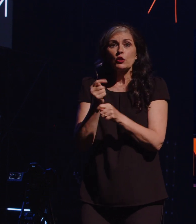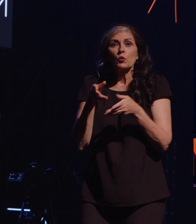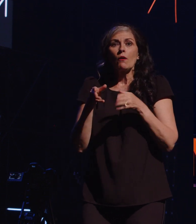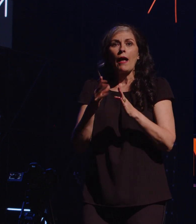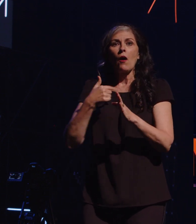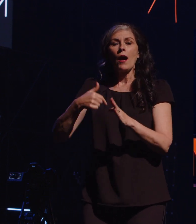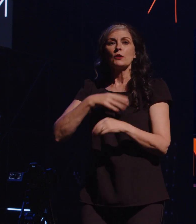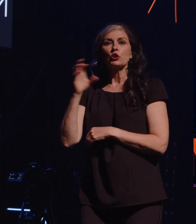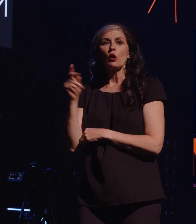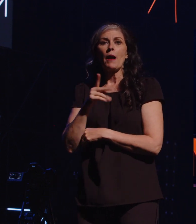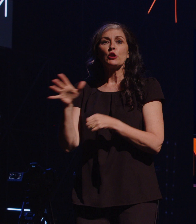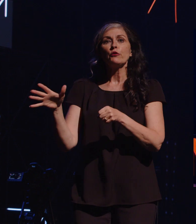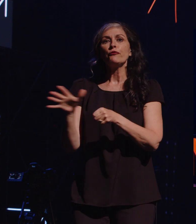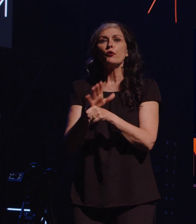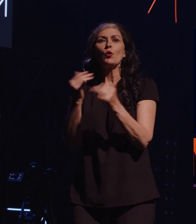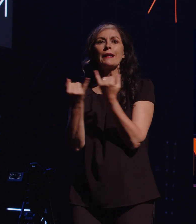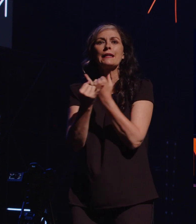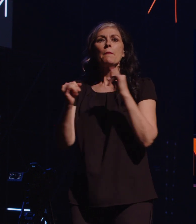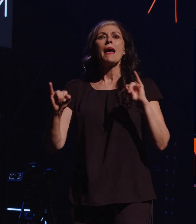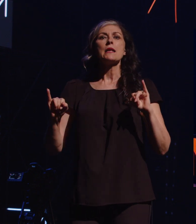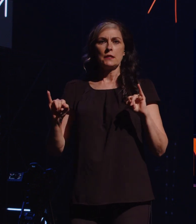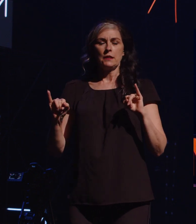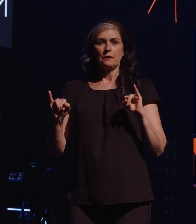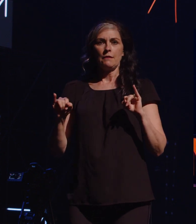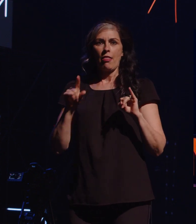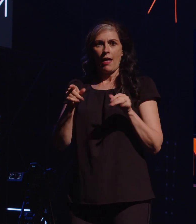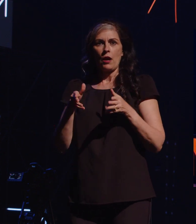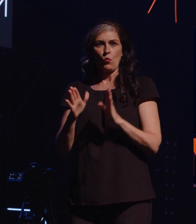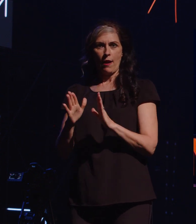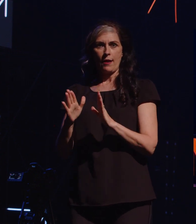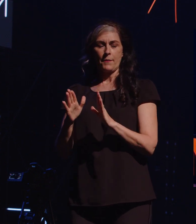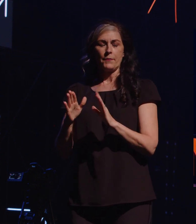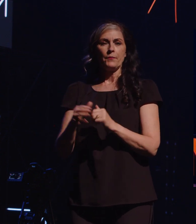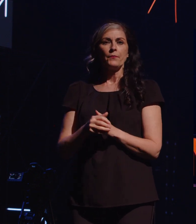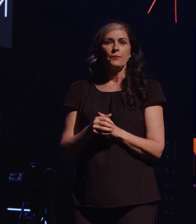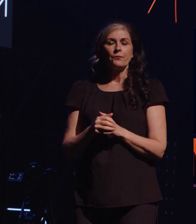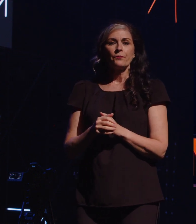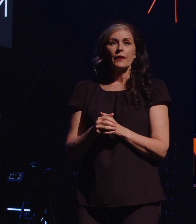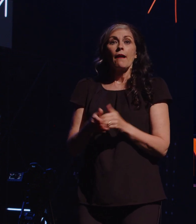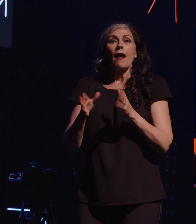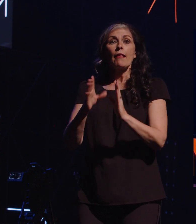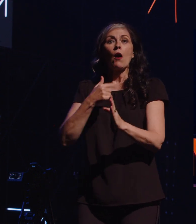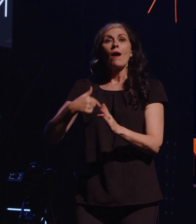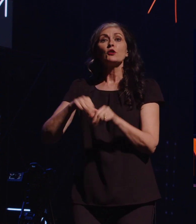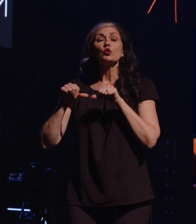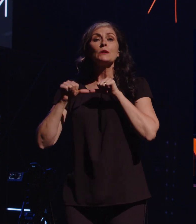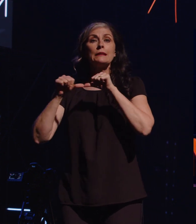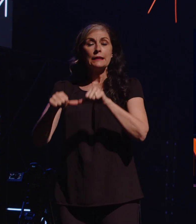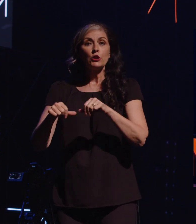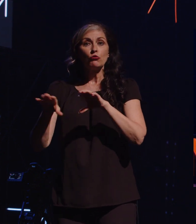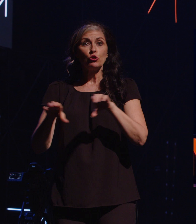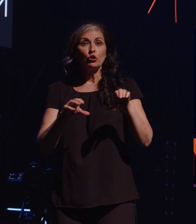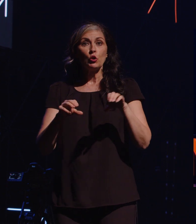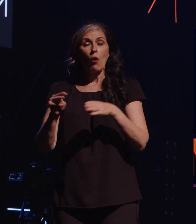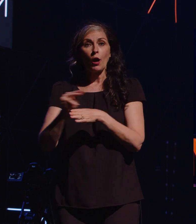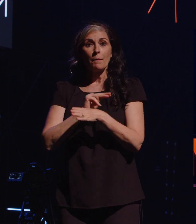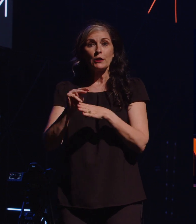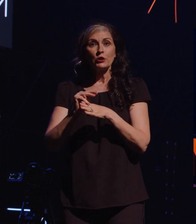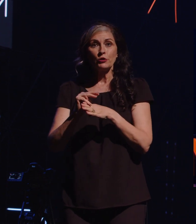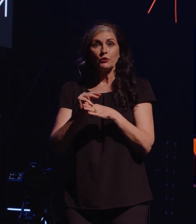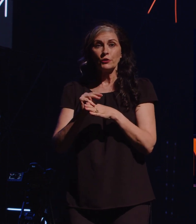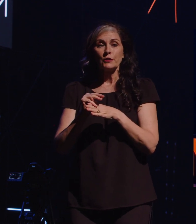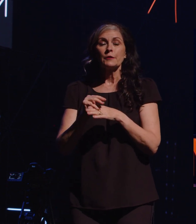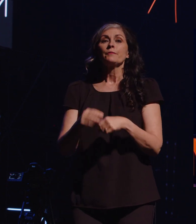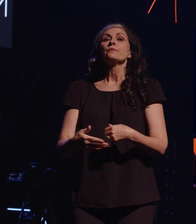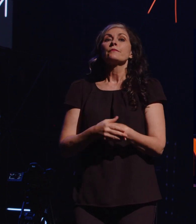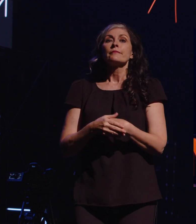us to go back to being fully independent on that in that way, and allow us to continue to do our mission, which is to rescue,